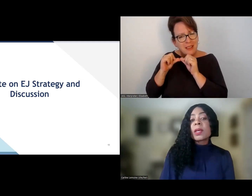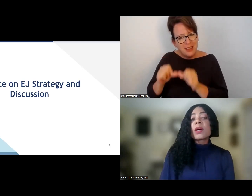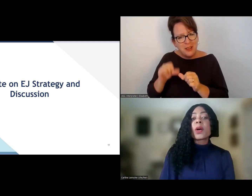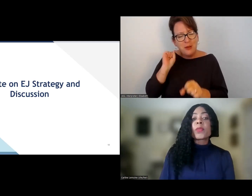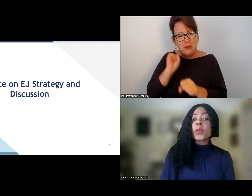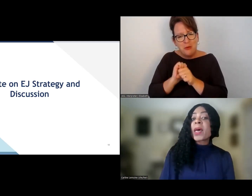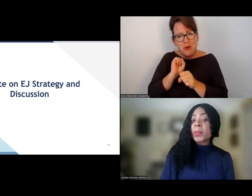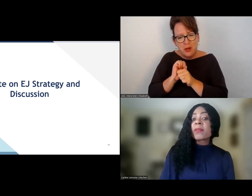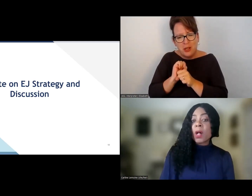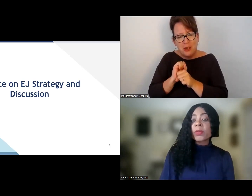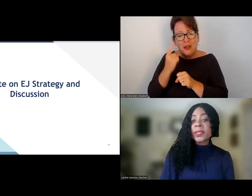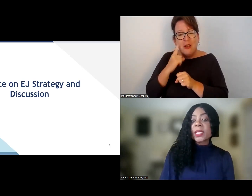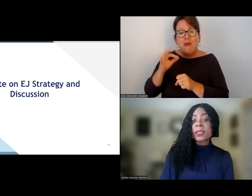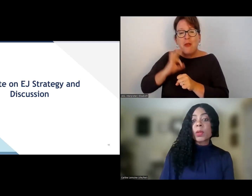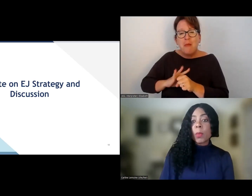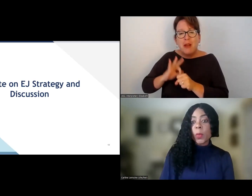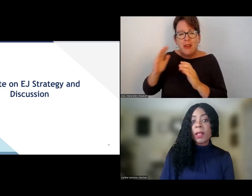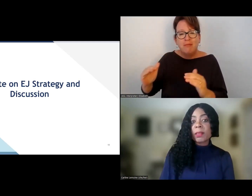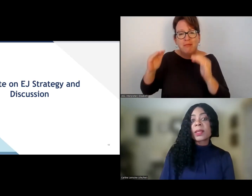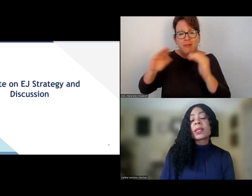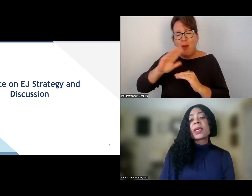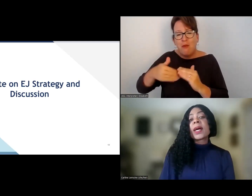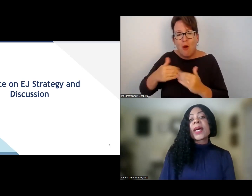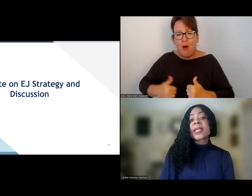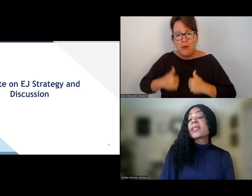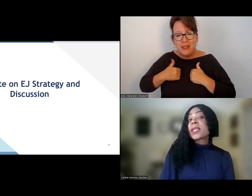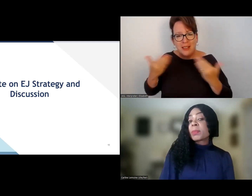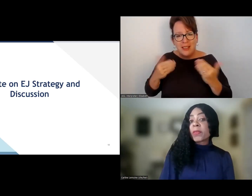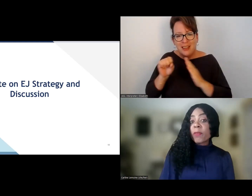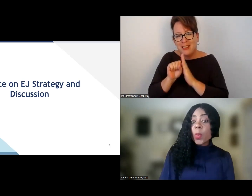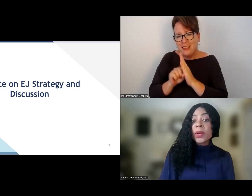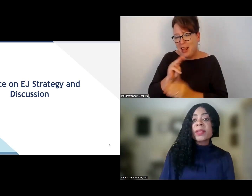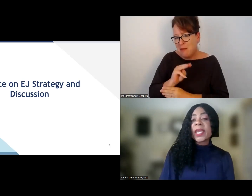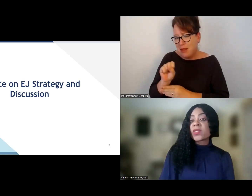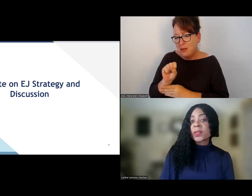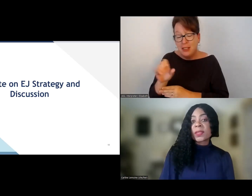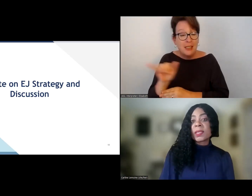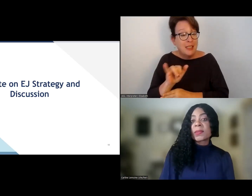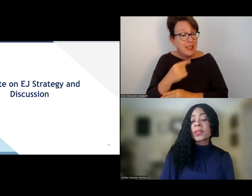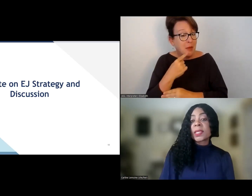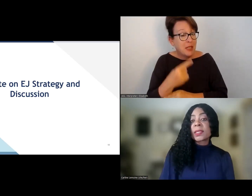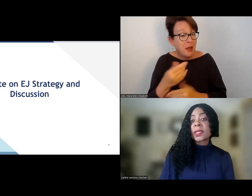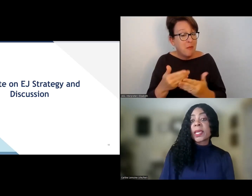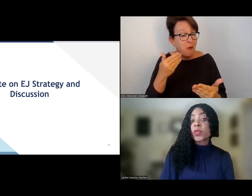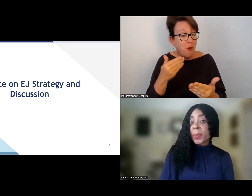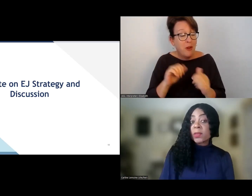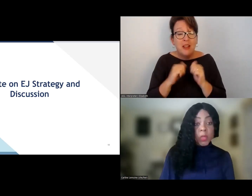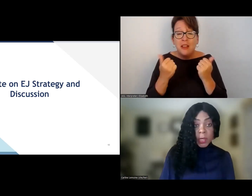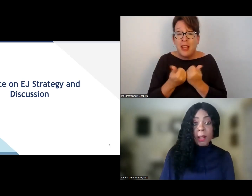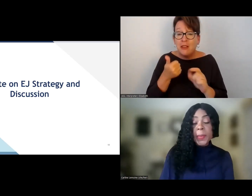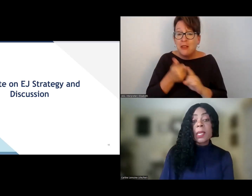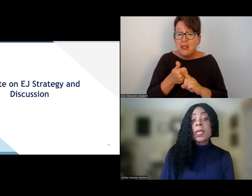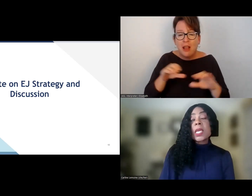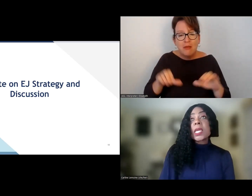work for the betterment of all residents in the Commonwealth. As I stated before, the agencies did a